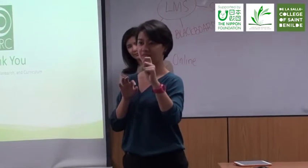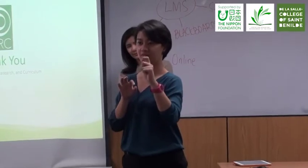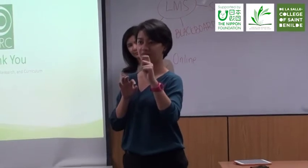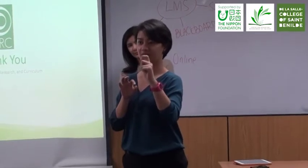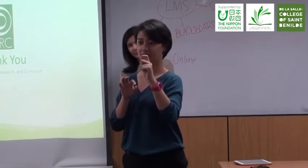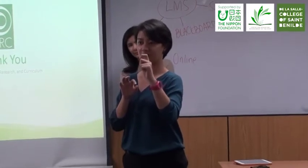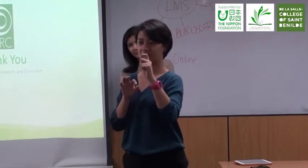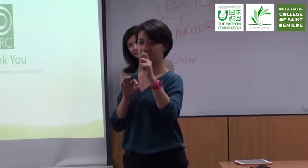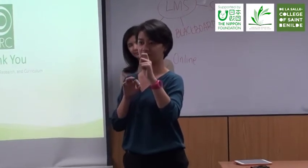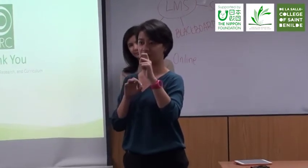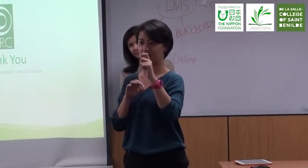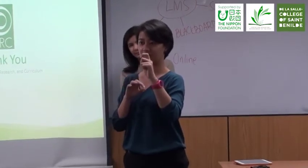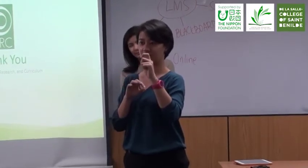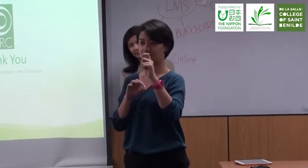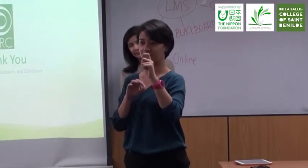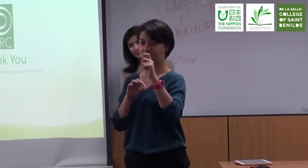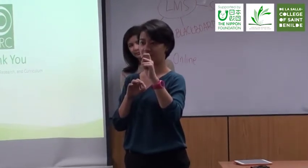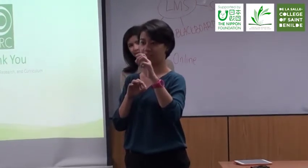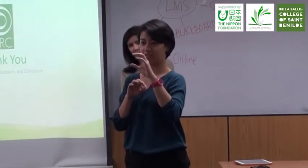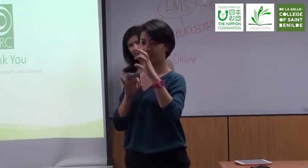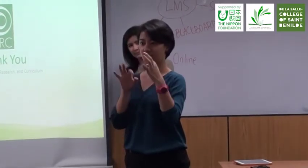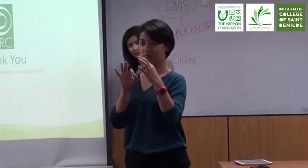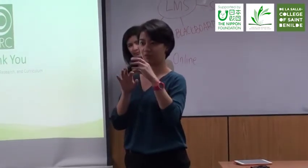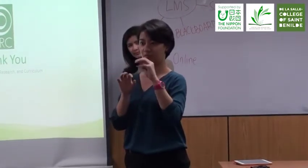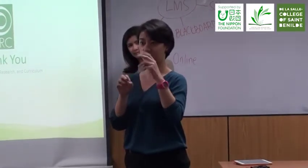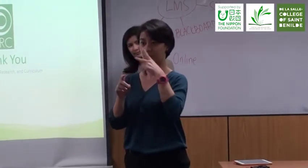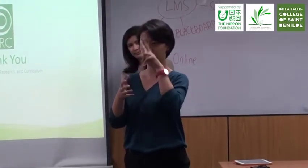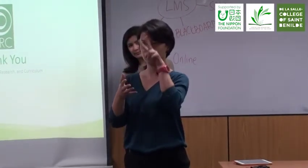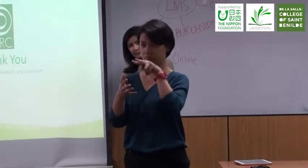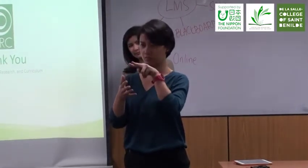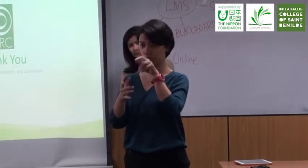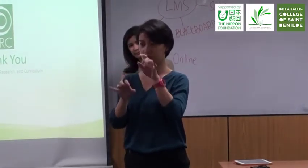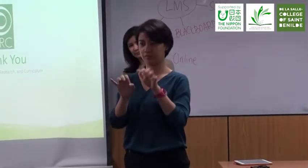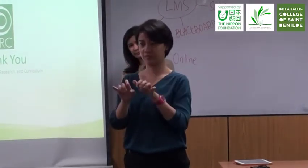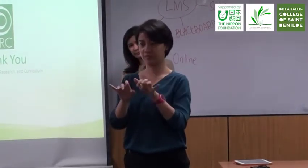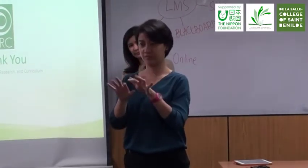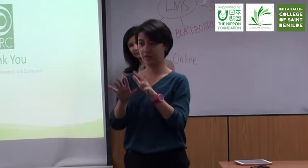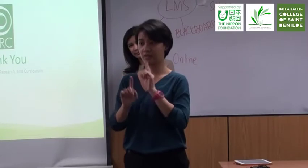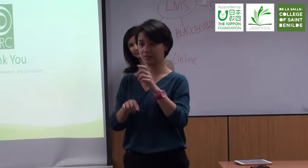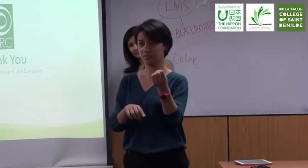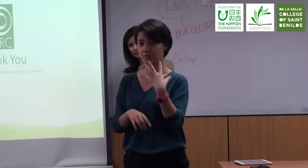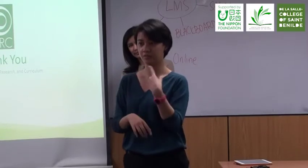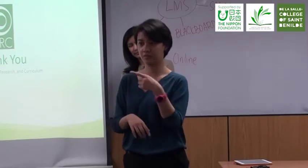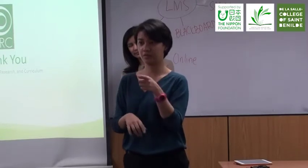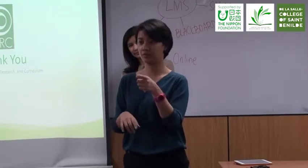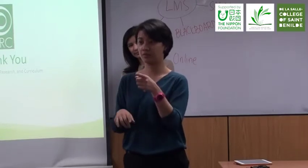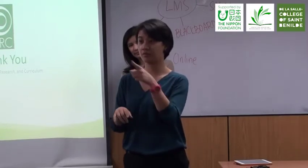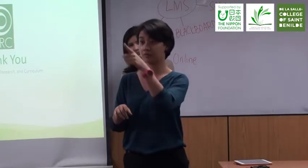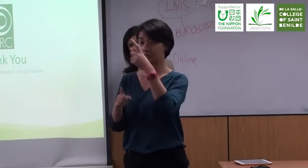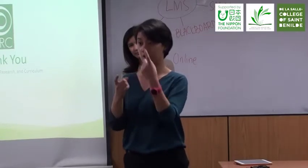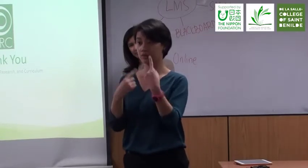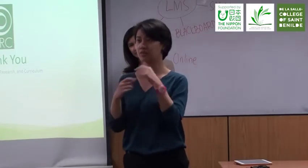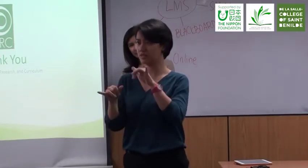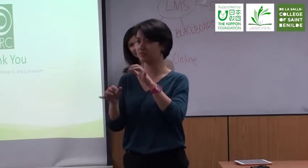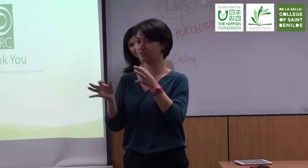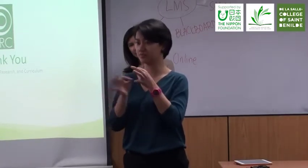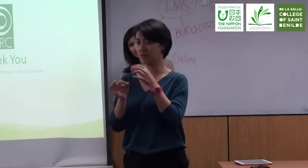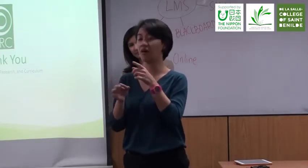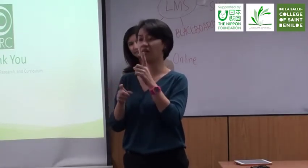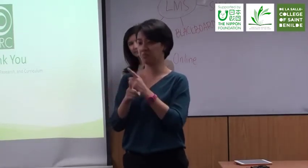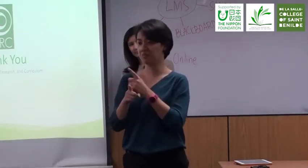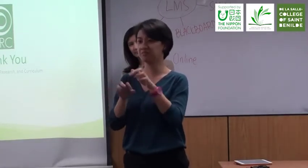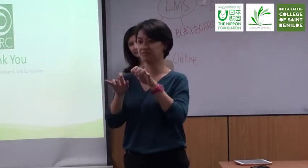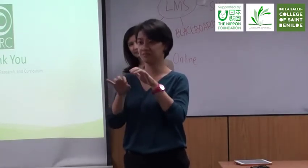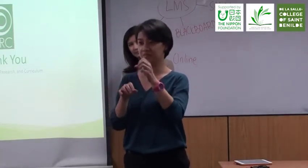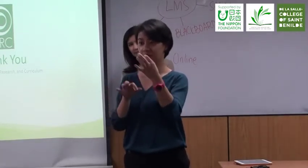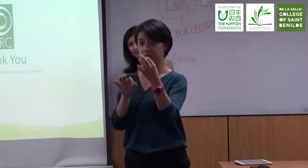we usually chat online and I get feedback. We talk and I am familiar with the way they answer. They